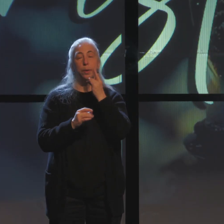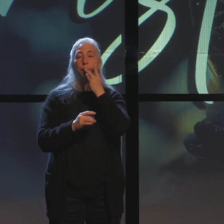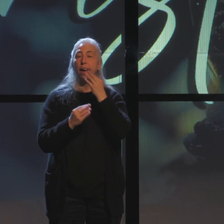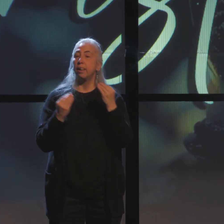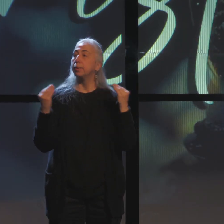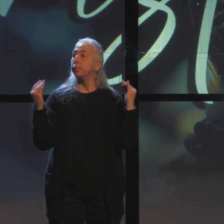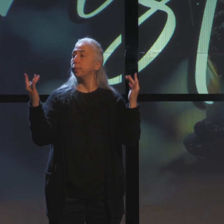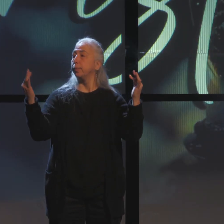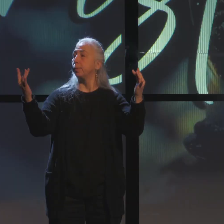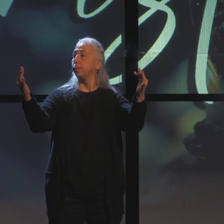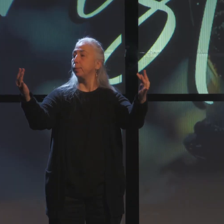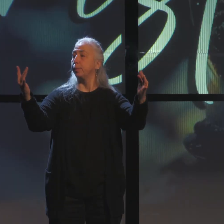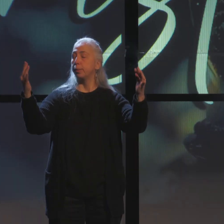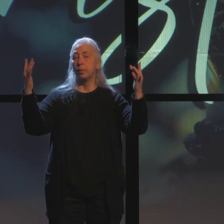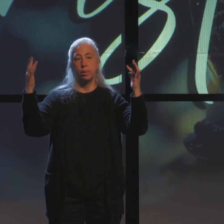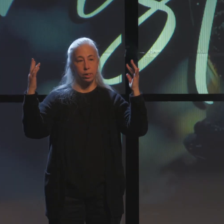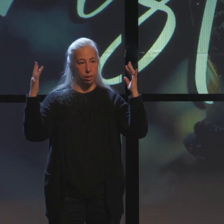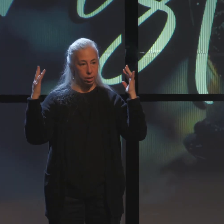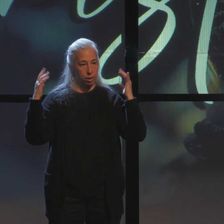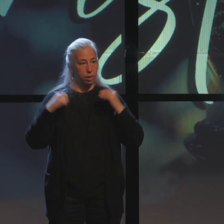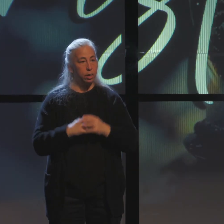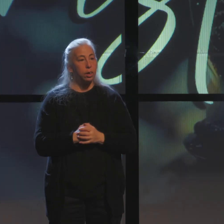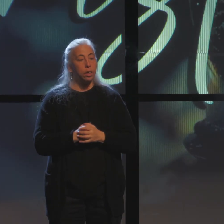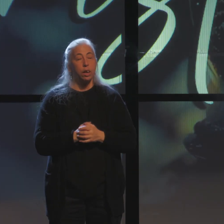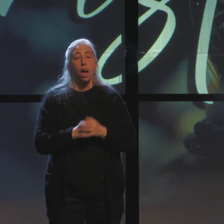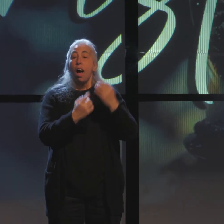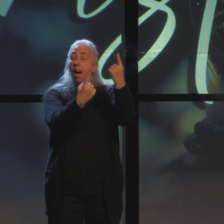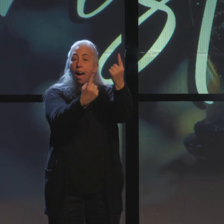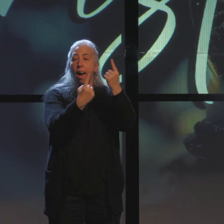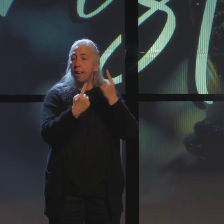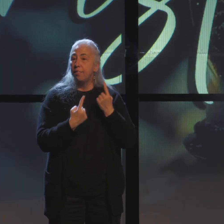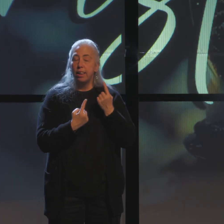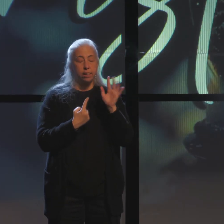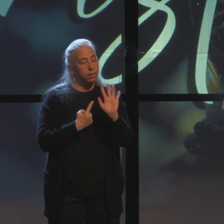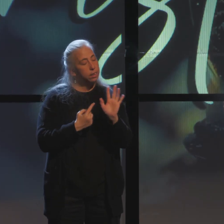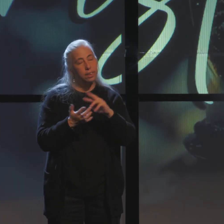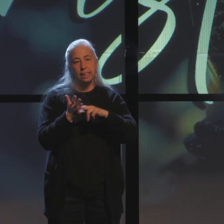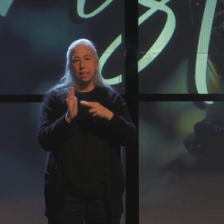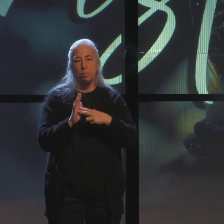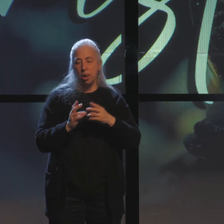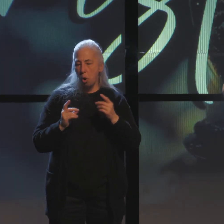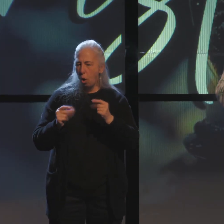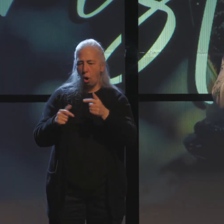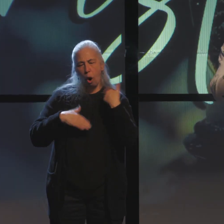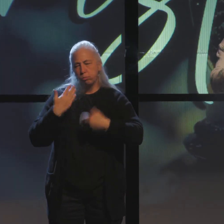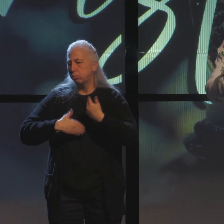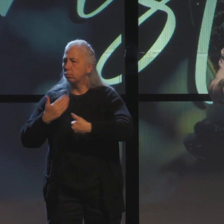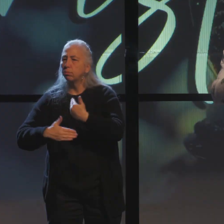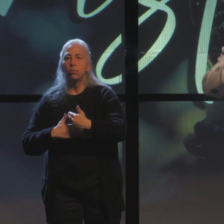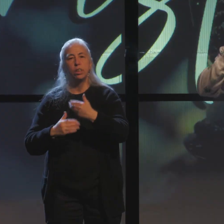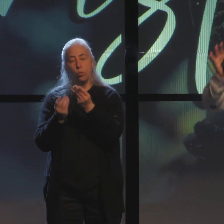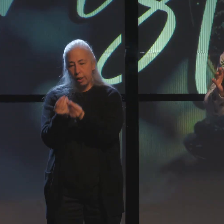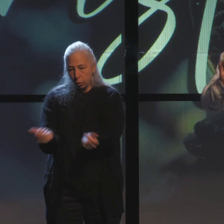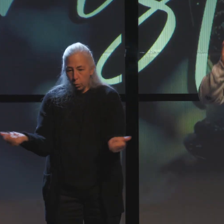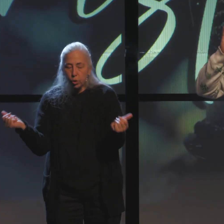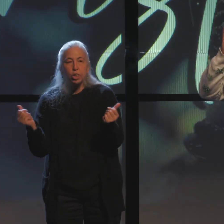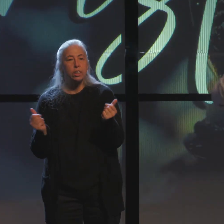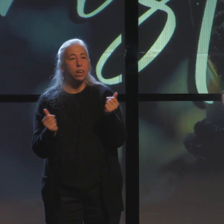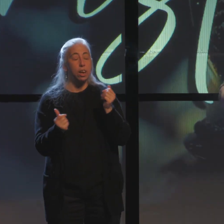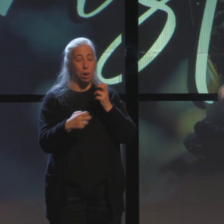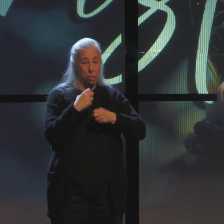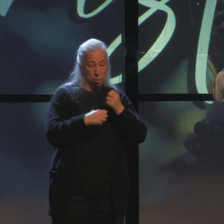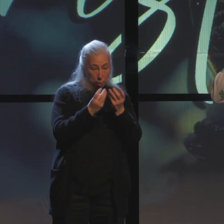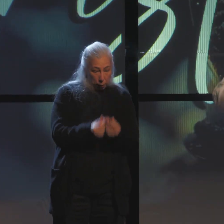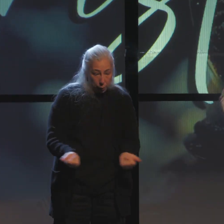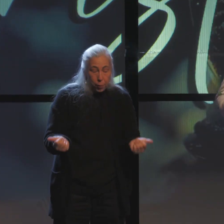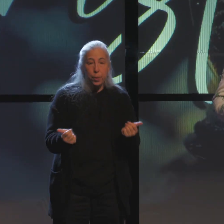But we got to remember, the Advent doesn't rush us into resolutions, to rush us into problem solving. It